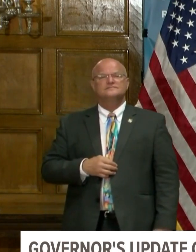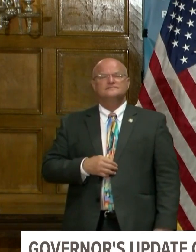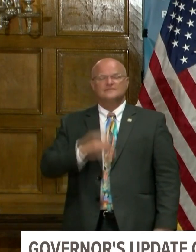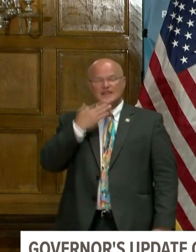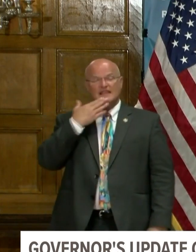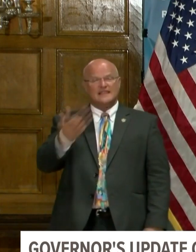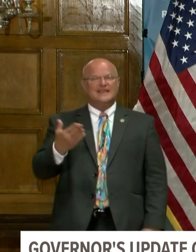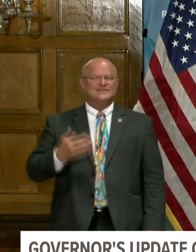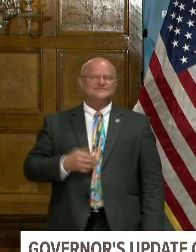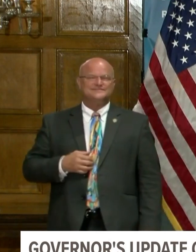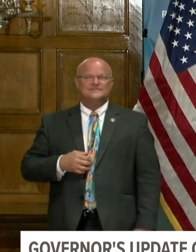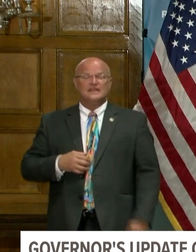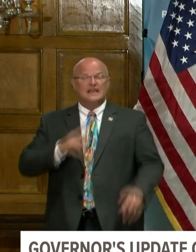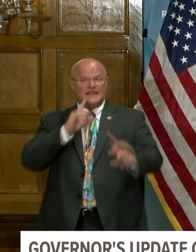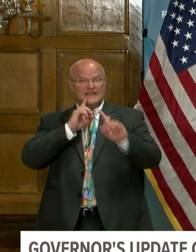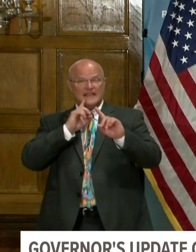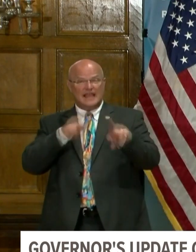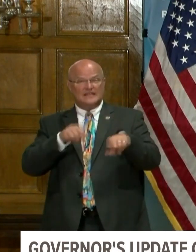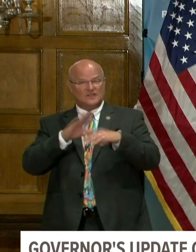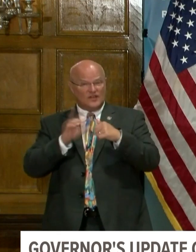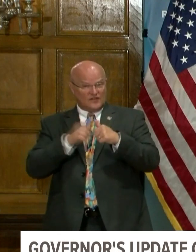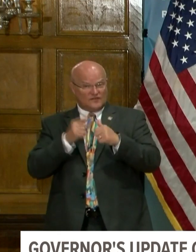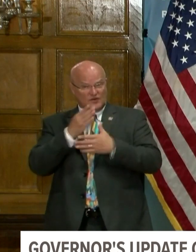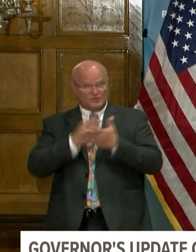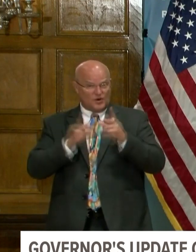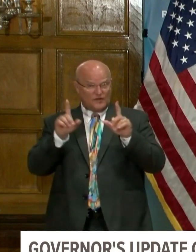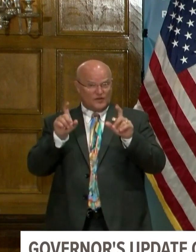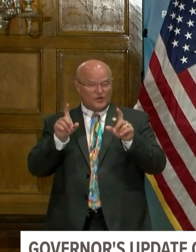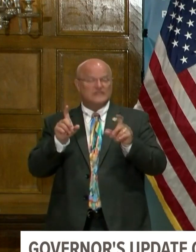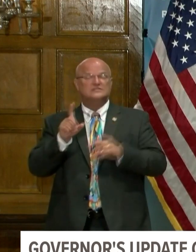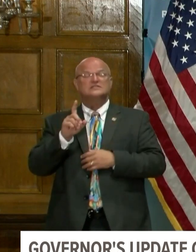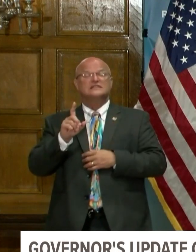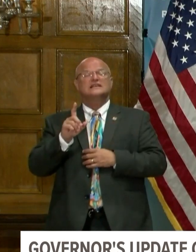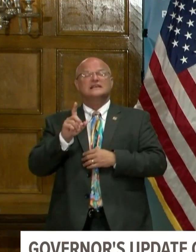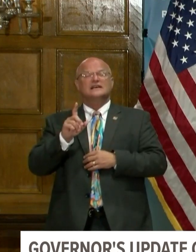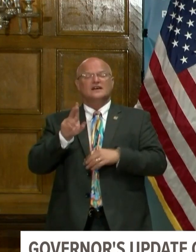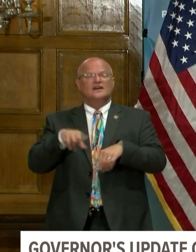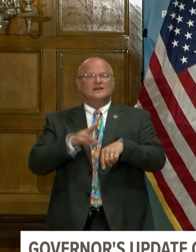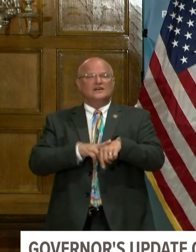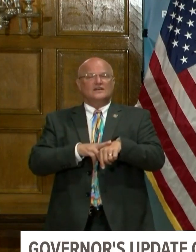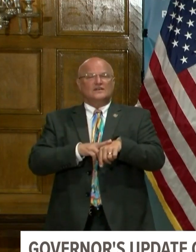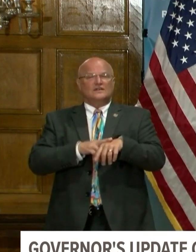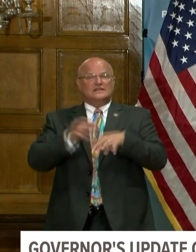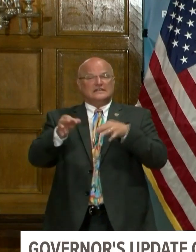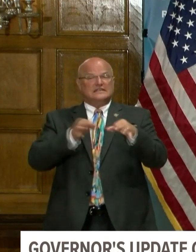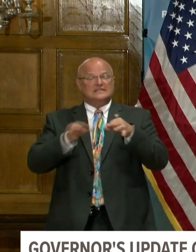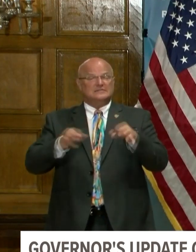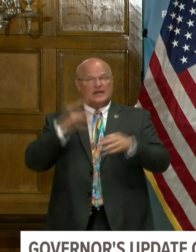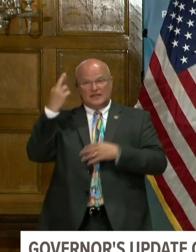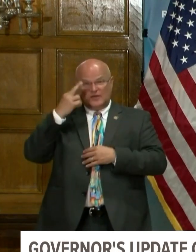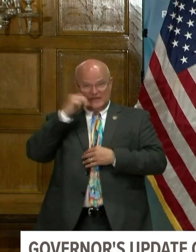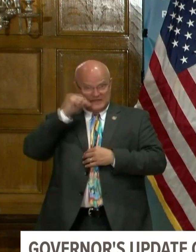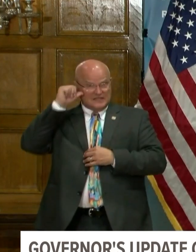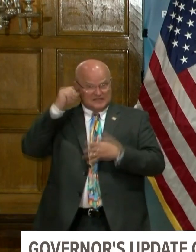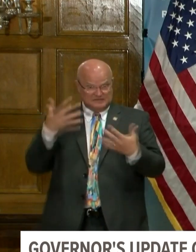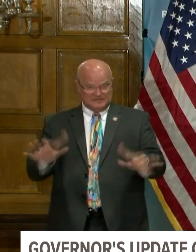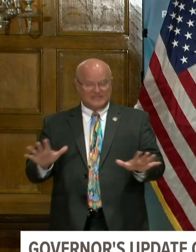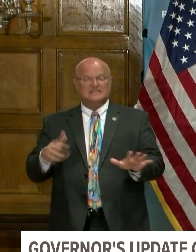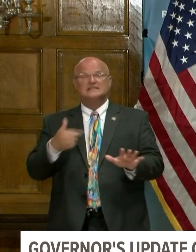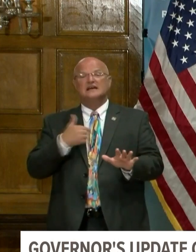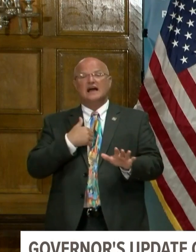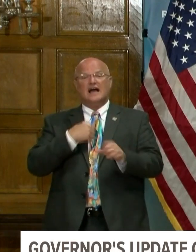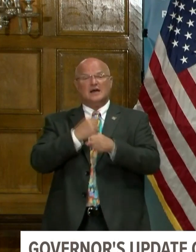Thank you. And the answer on the first part of the question, I, of course, explained the rationale yesterday as